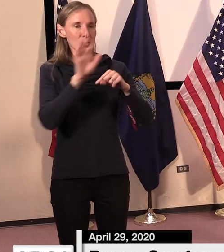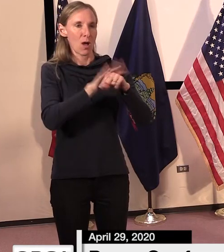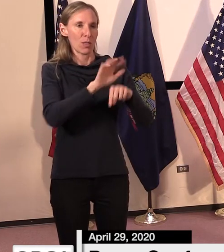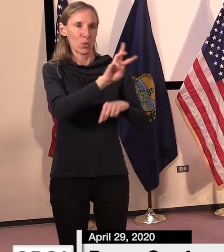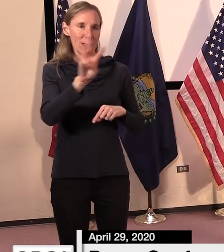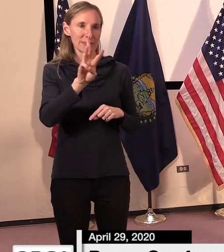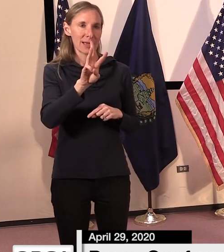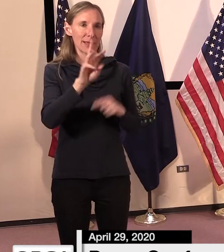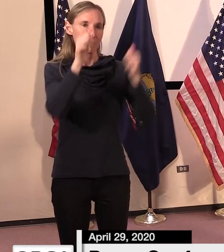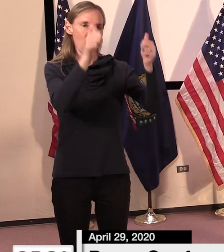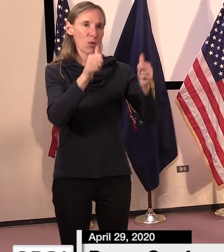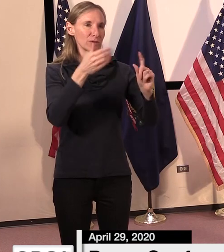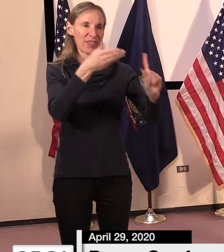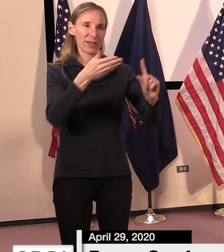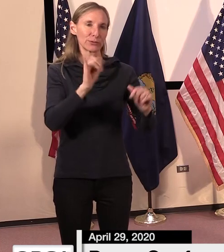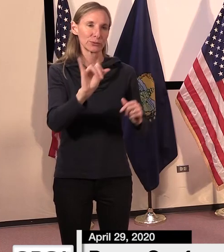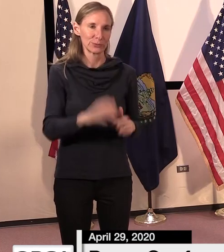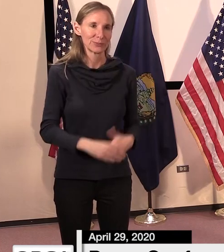information on our website.